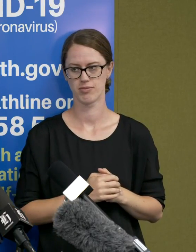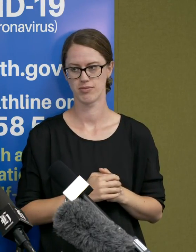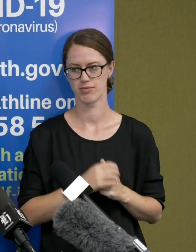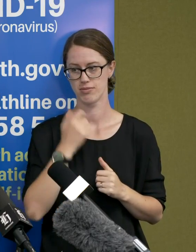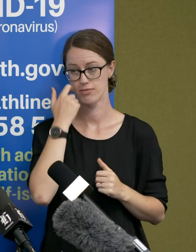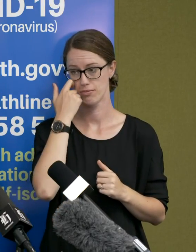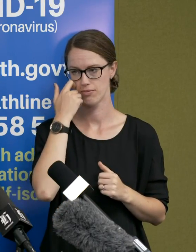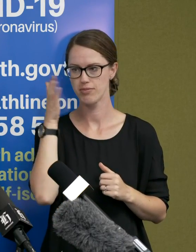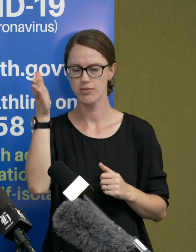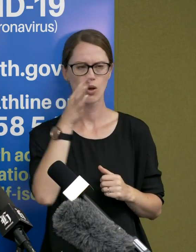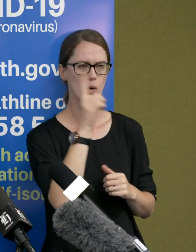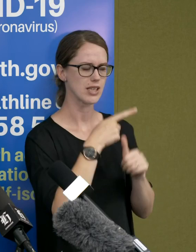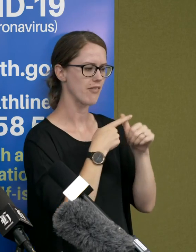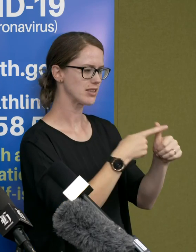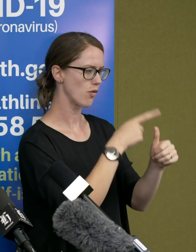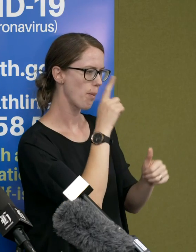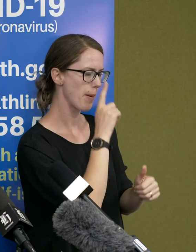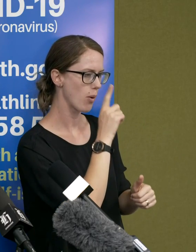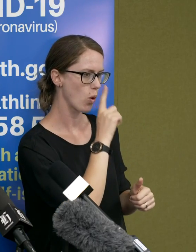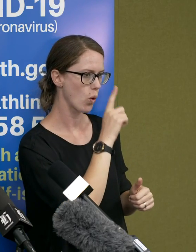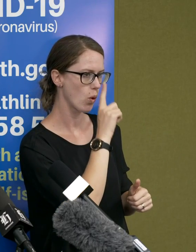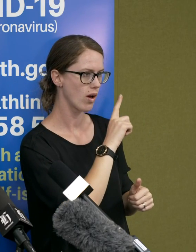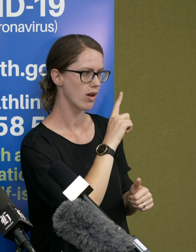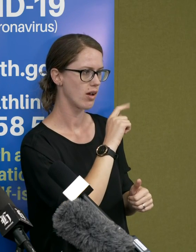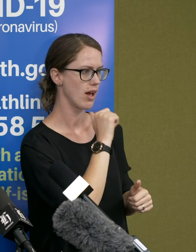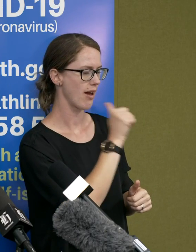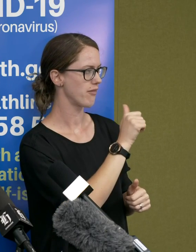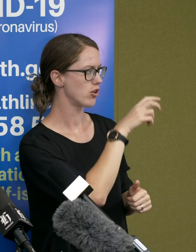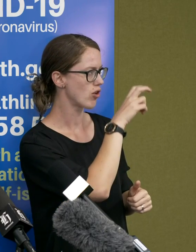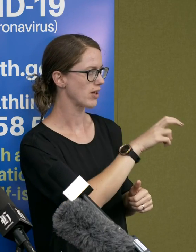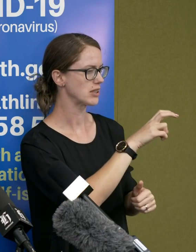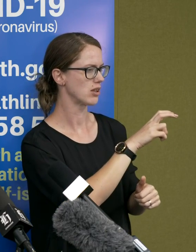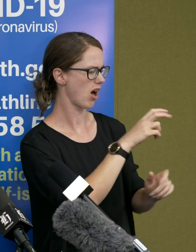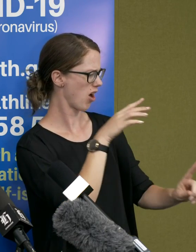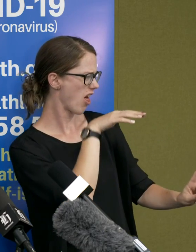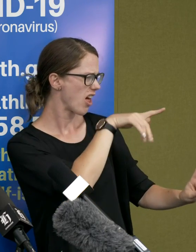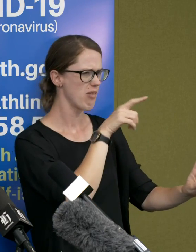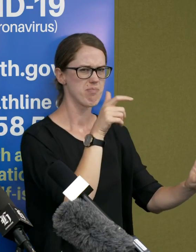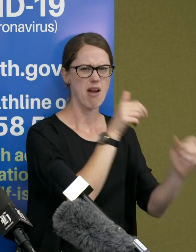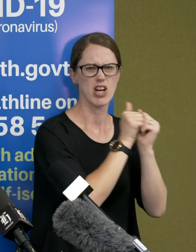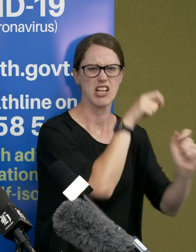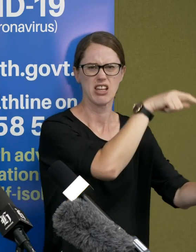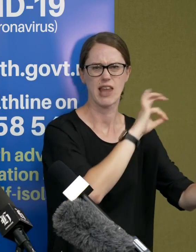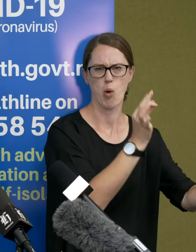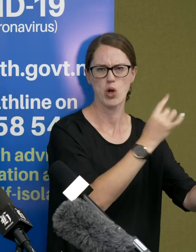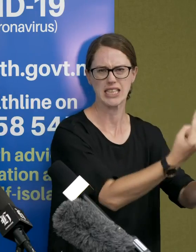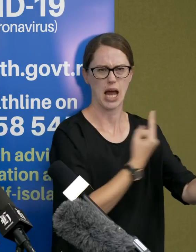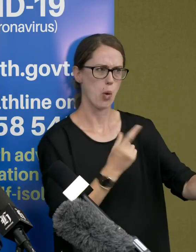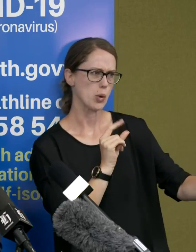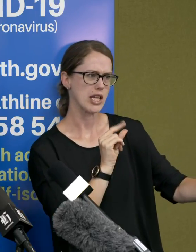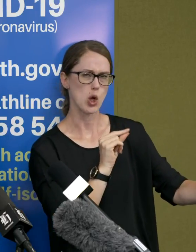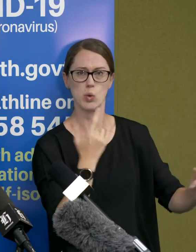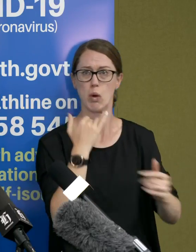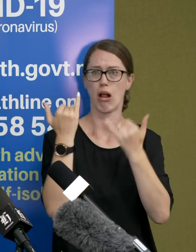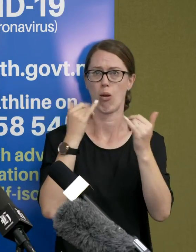for people who are made aware of travellers who aren't going to self-isolate? What can those people do in that situation?